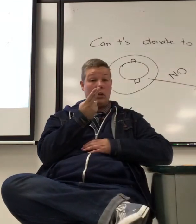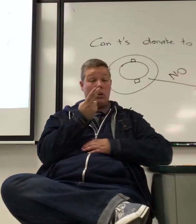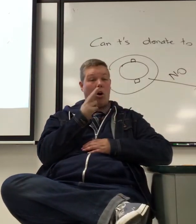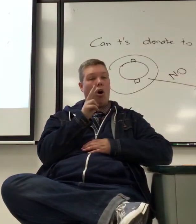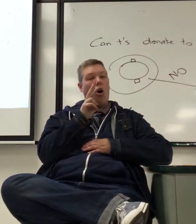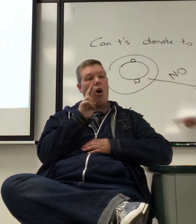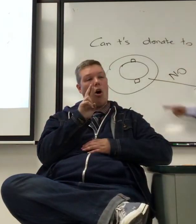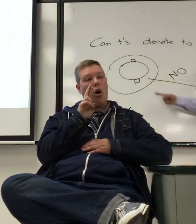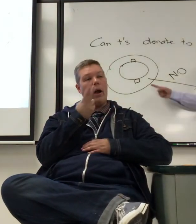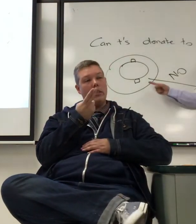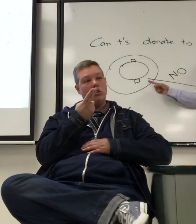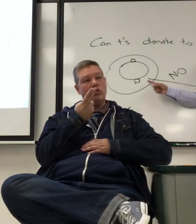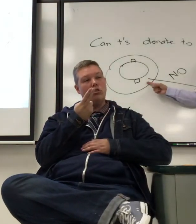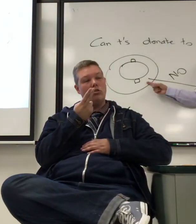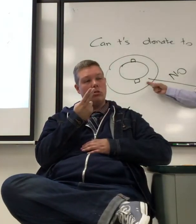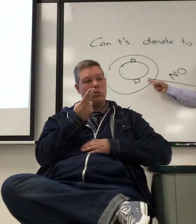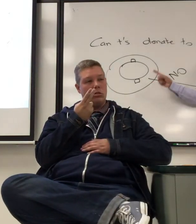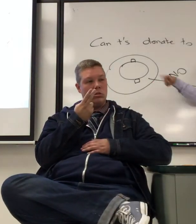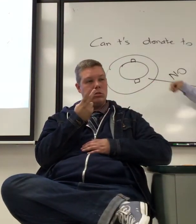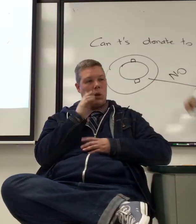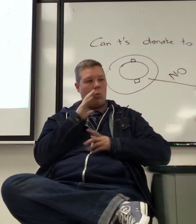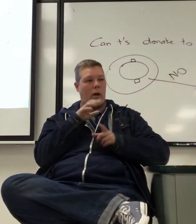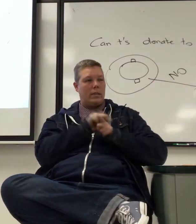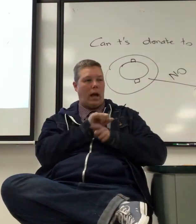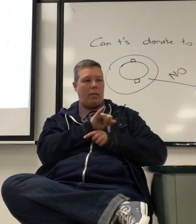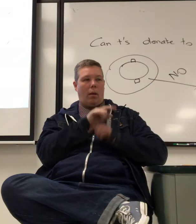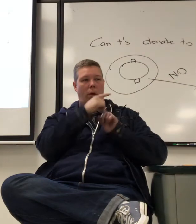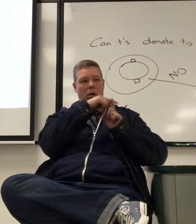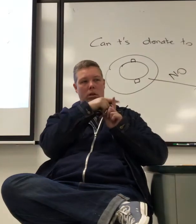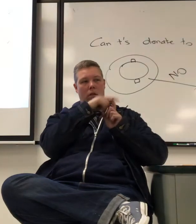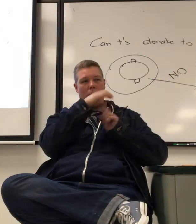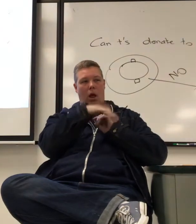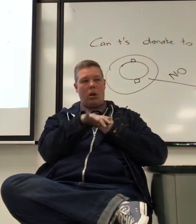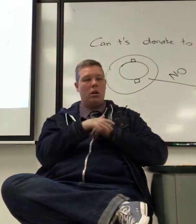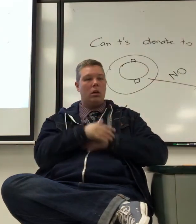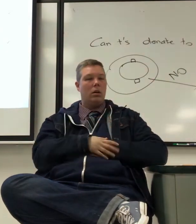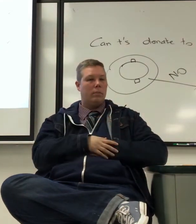negative will attack the Rh positive blood. The other question is,